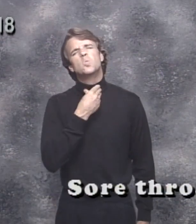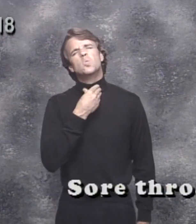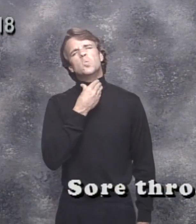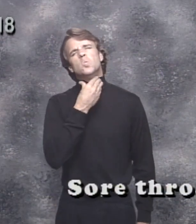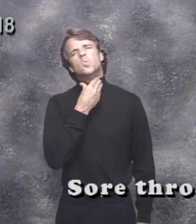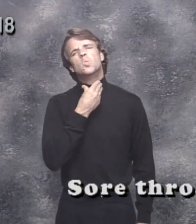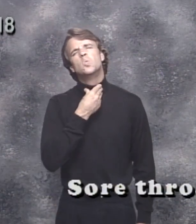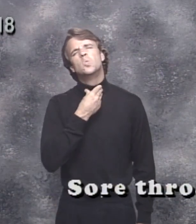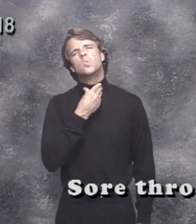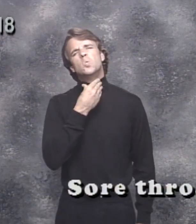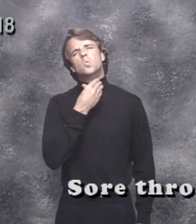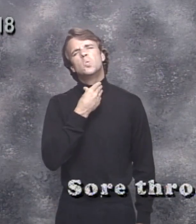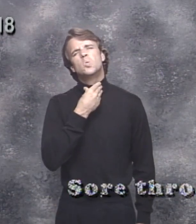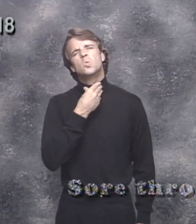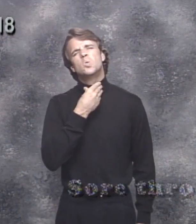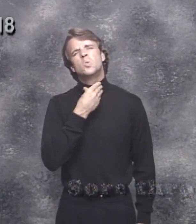sore throat.